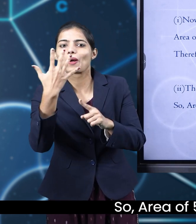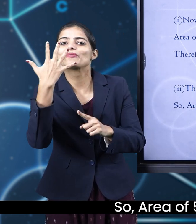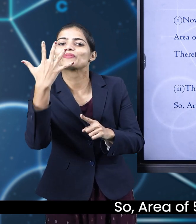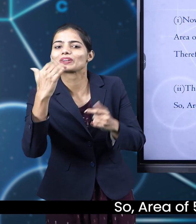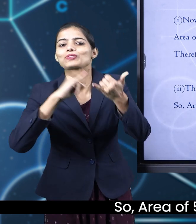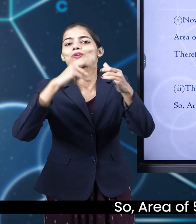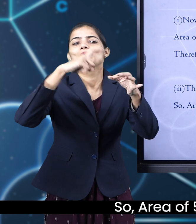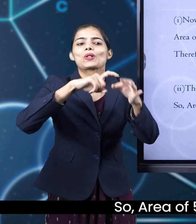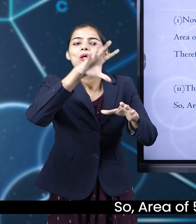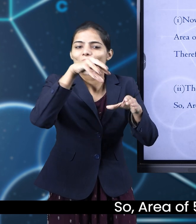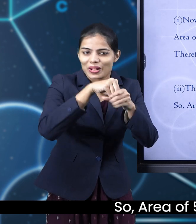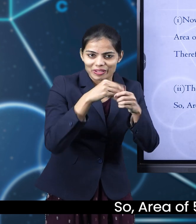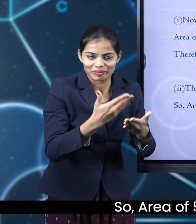is equal to 5 square units.